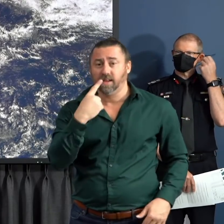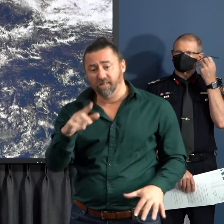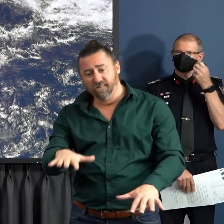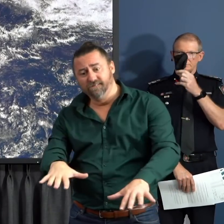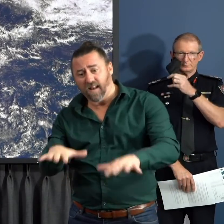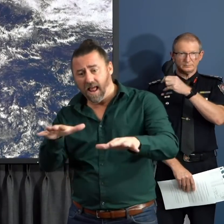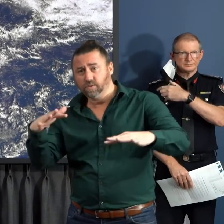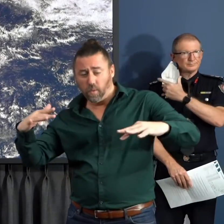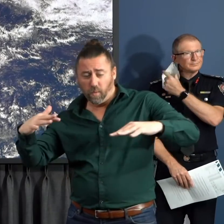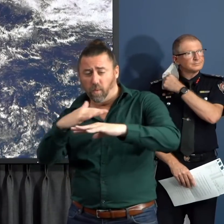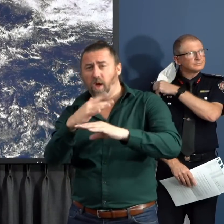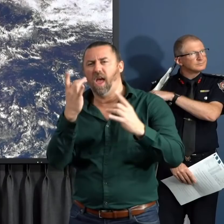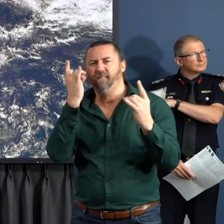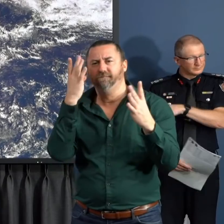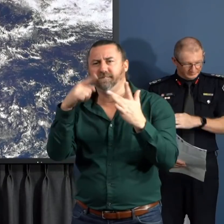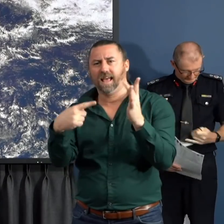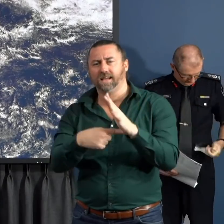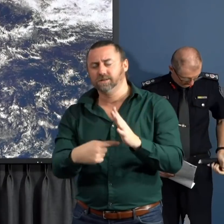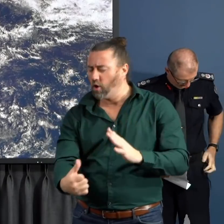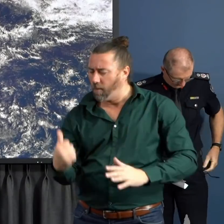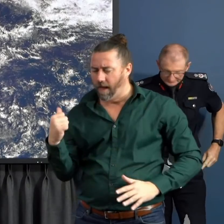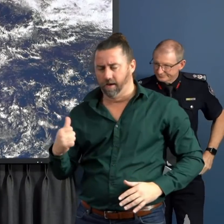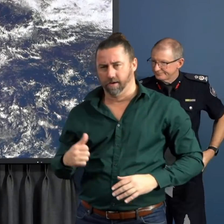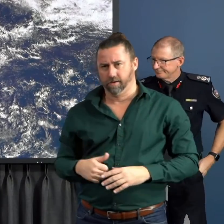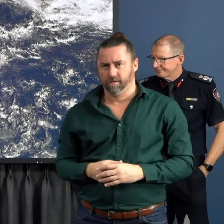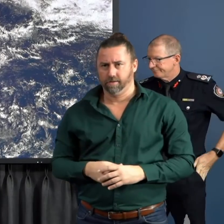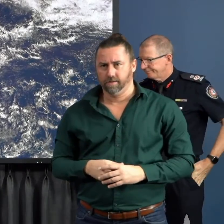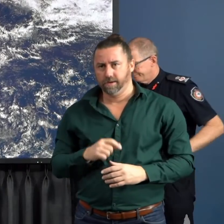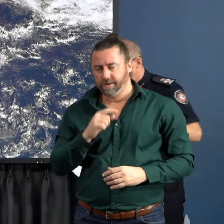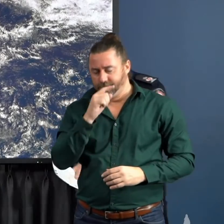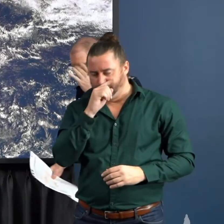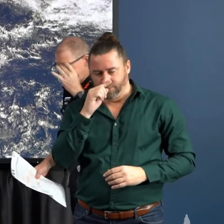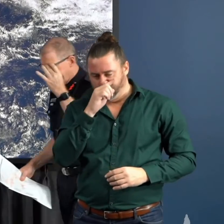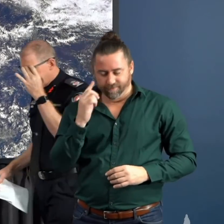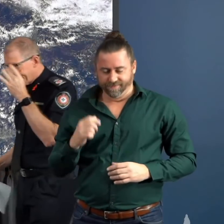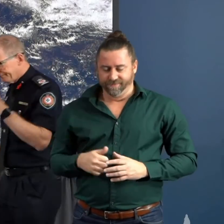it. Thank you. Commissioner Leach.